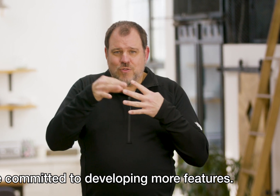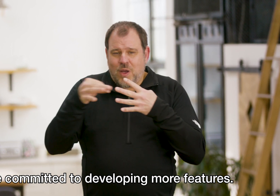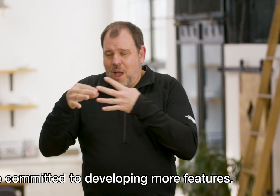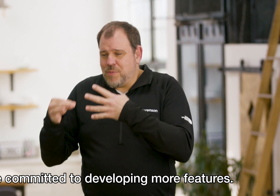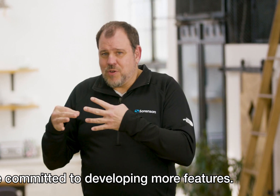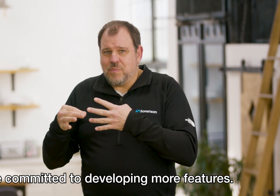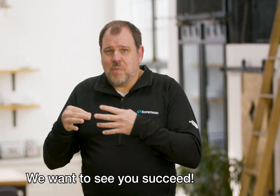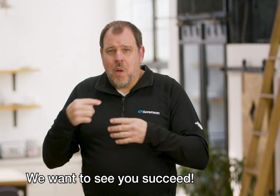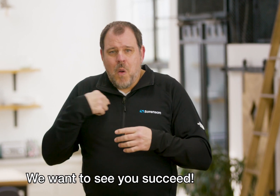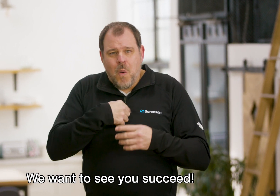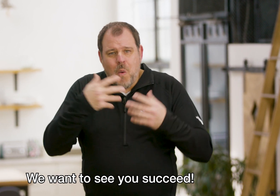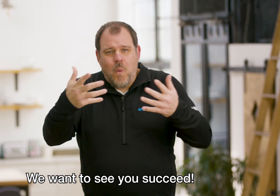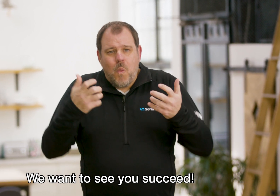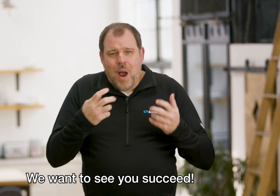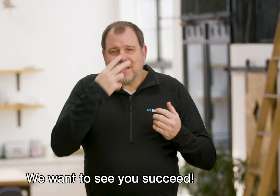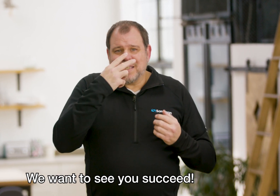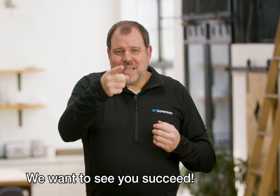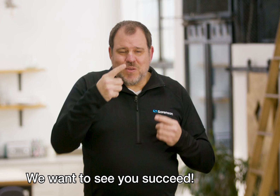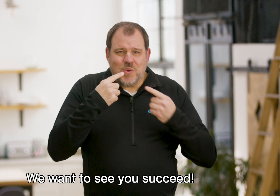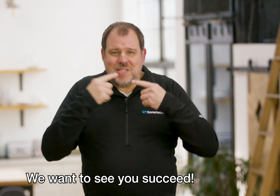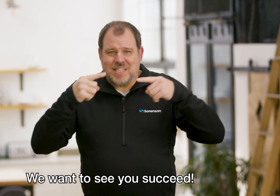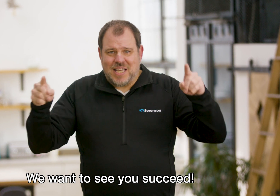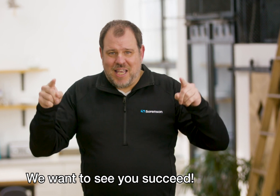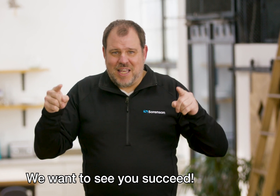features. We want you to succeed.